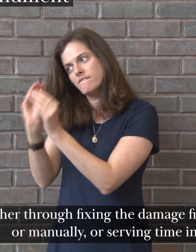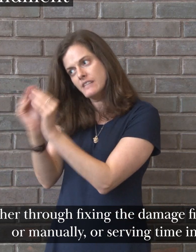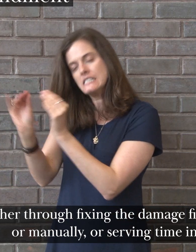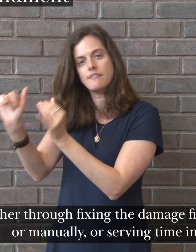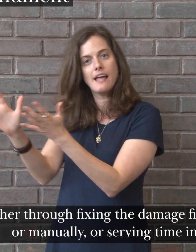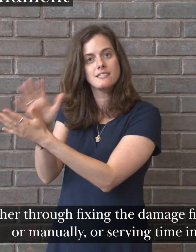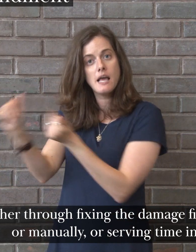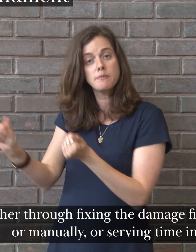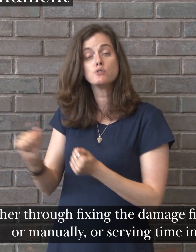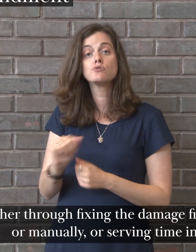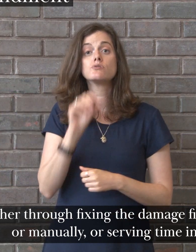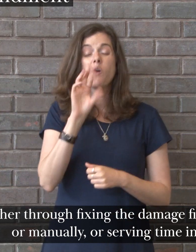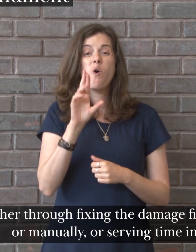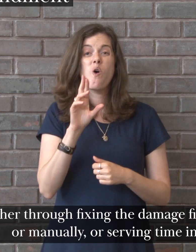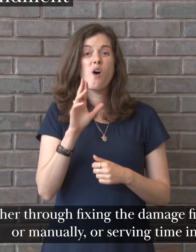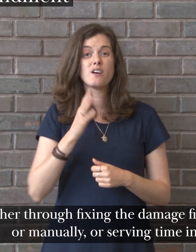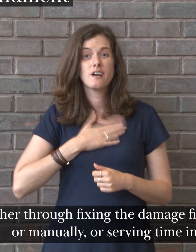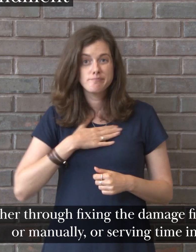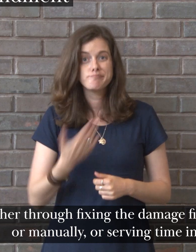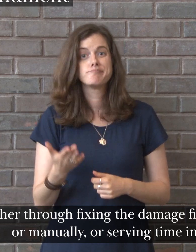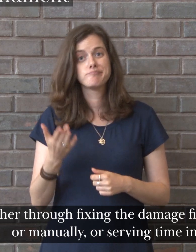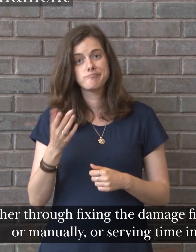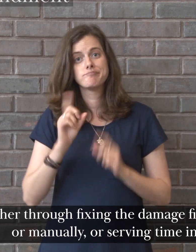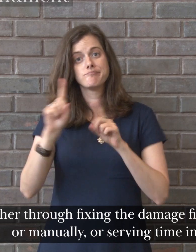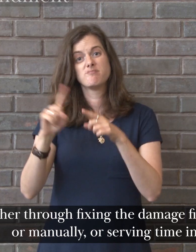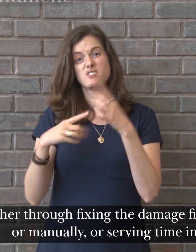or serving time in jail.